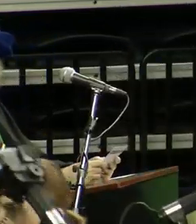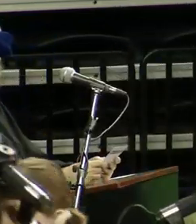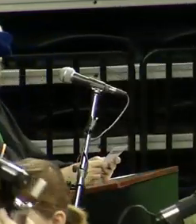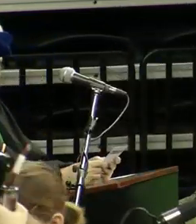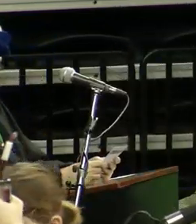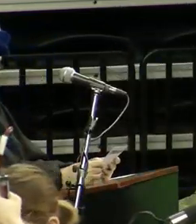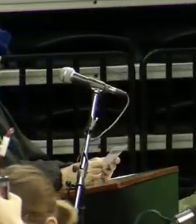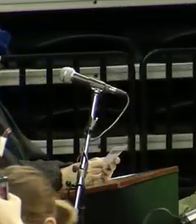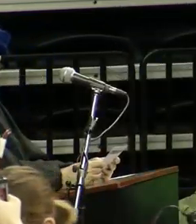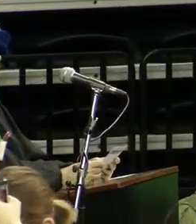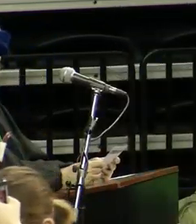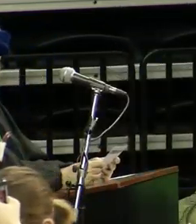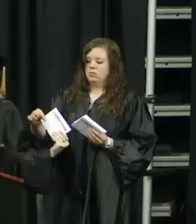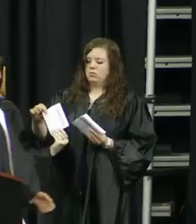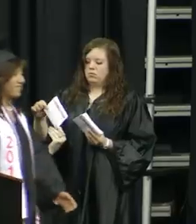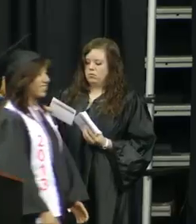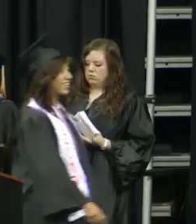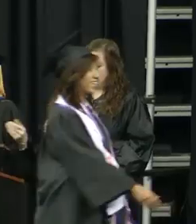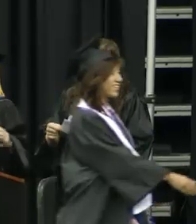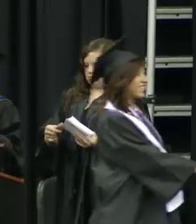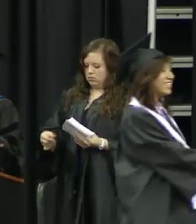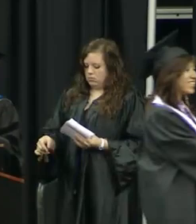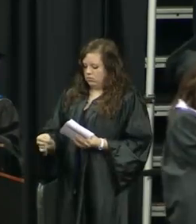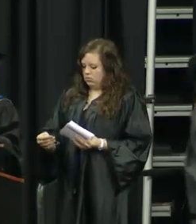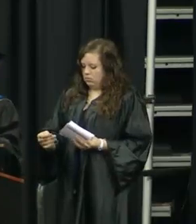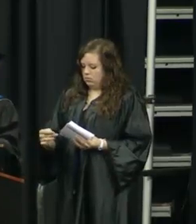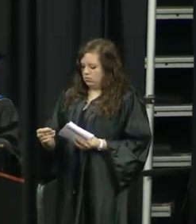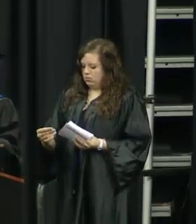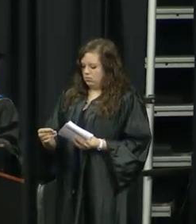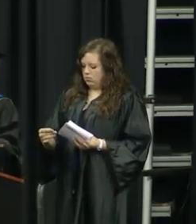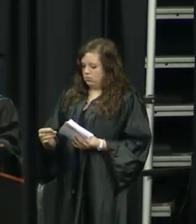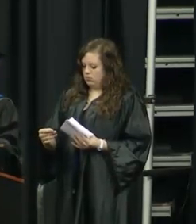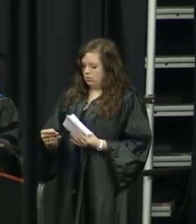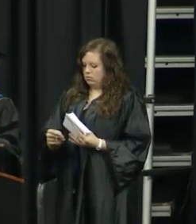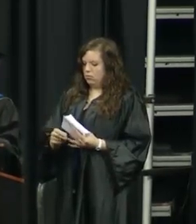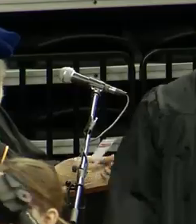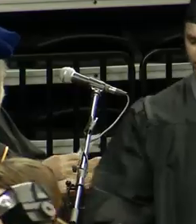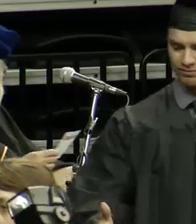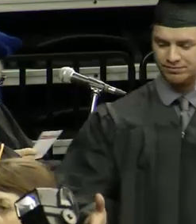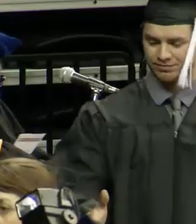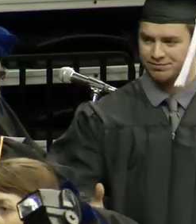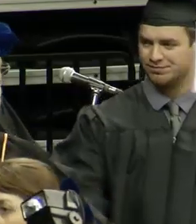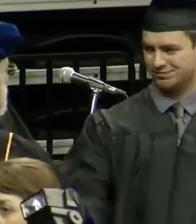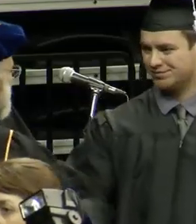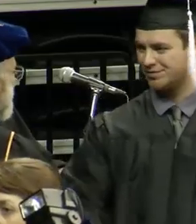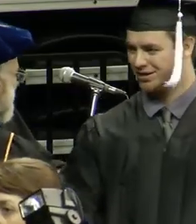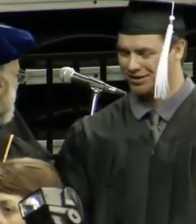Sophia Danziger. Niewier. Jared Allen Niewier.